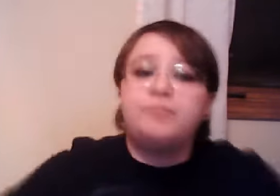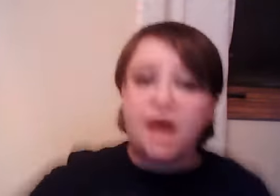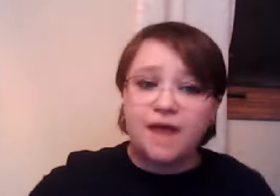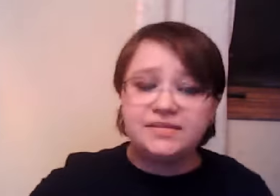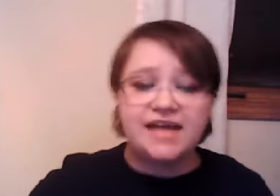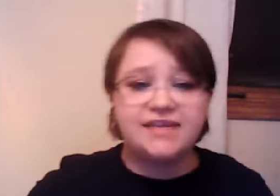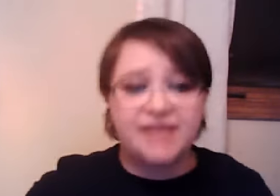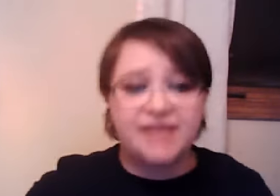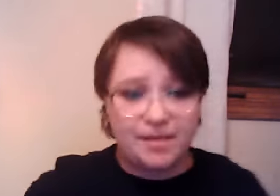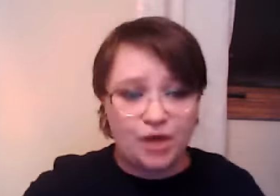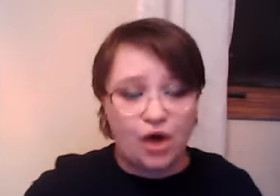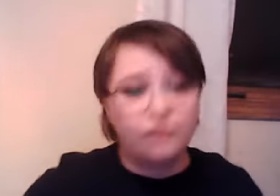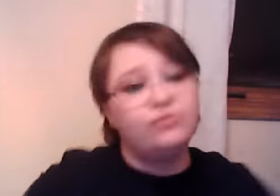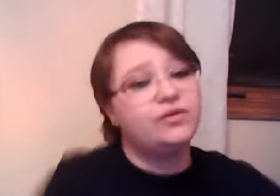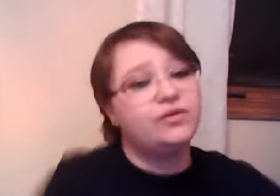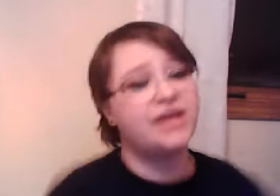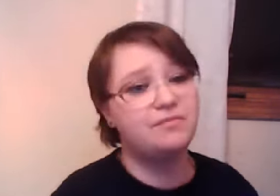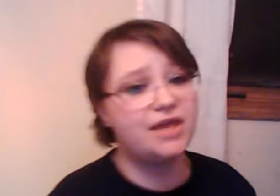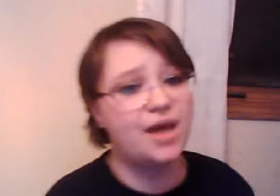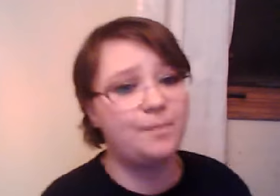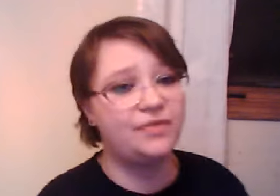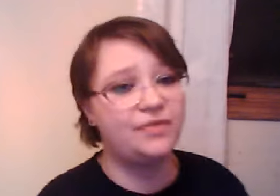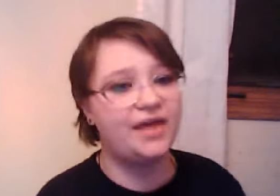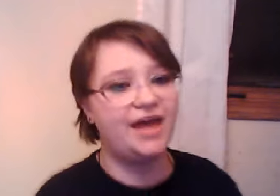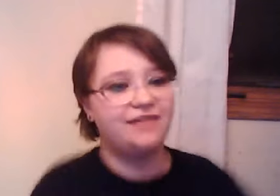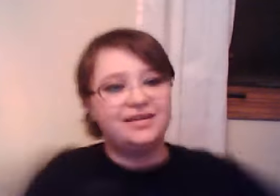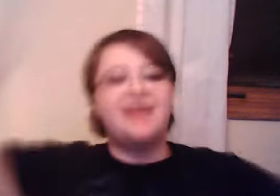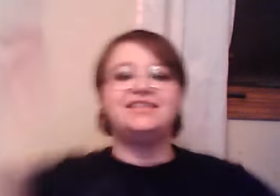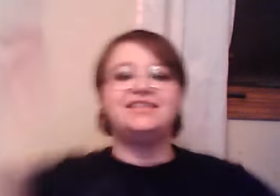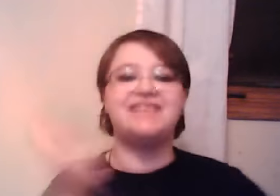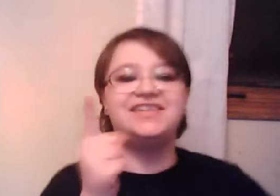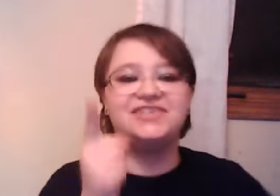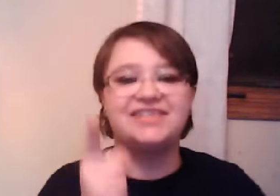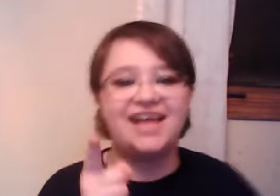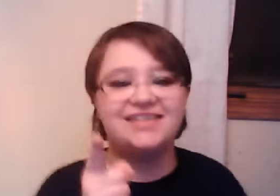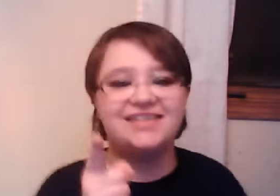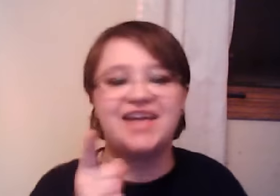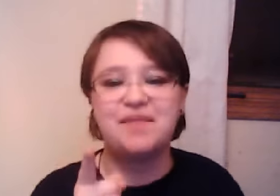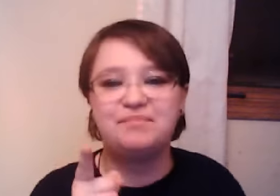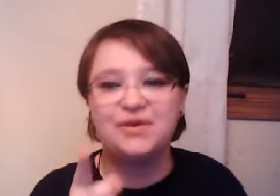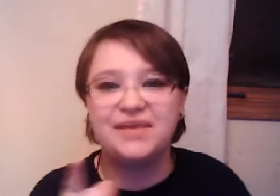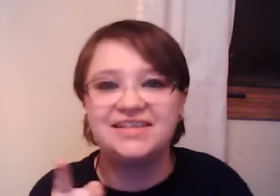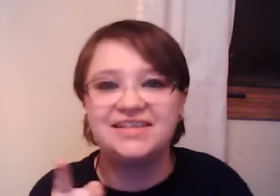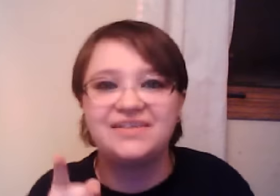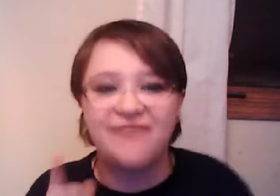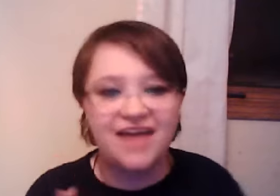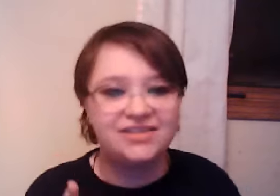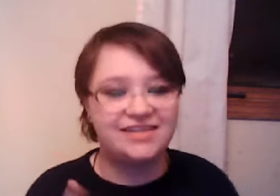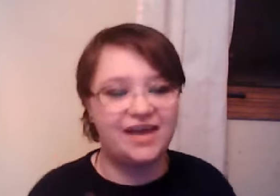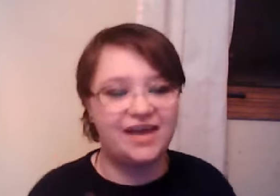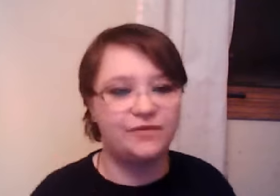Mom says a hippo would eat me up, but then teacher says a hippo is a